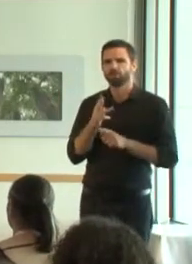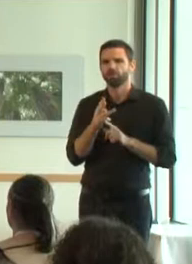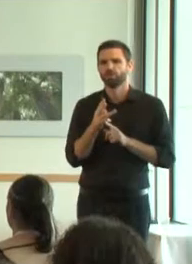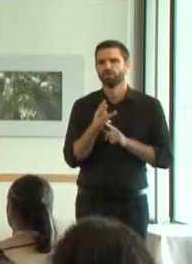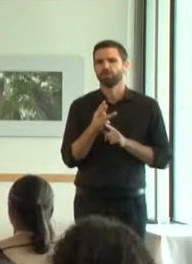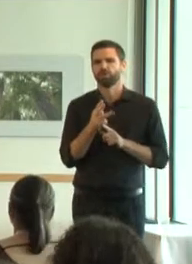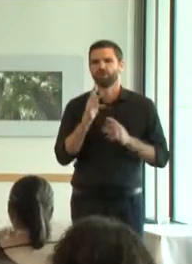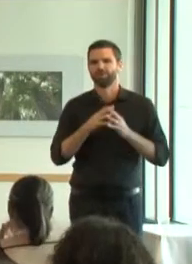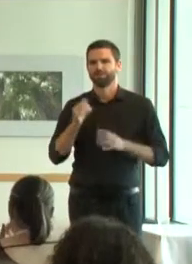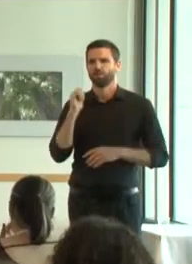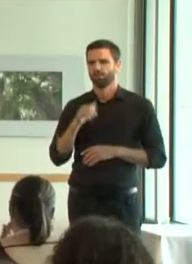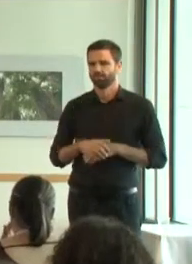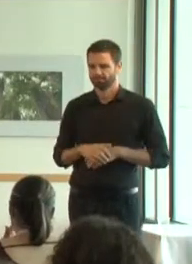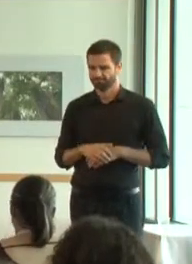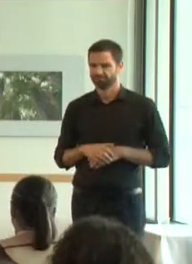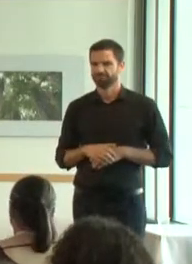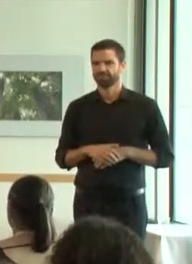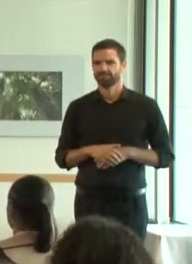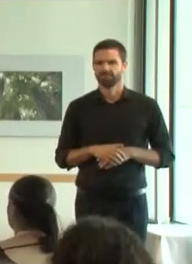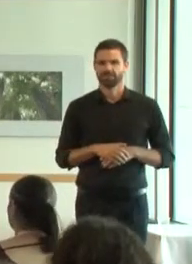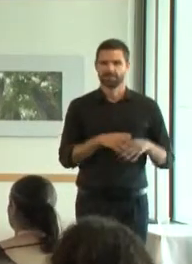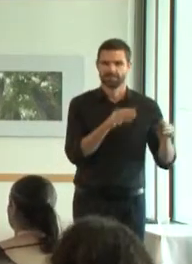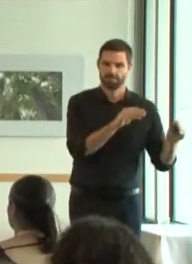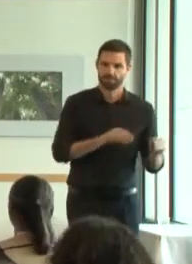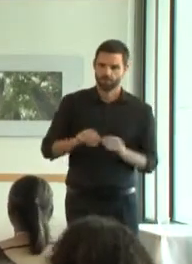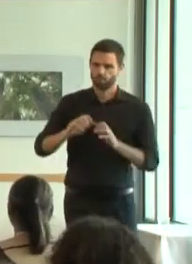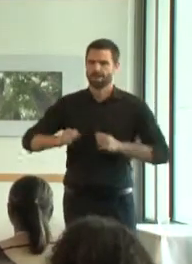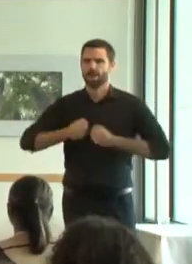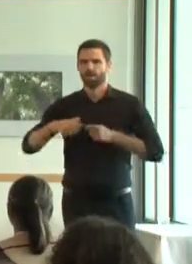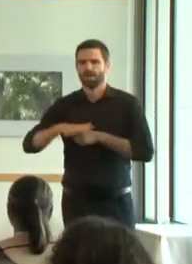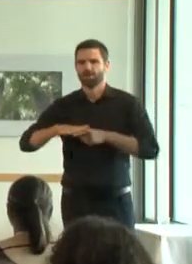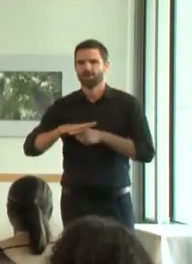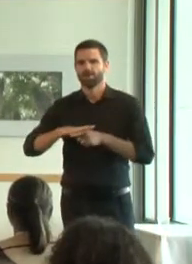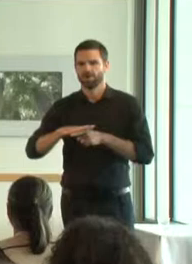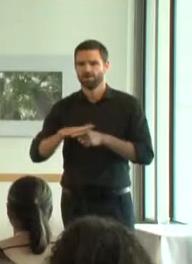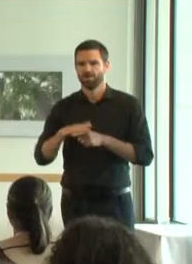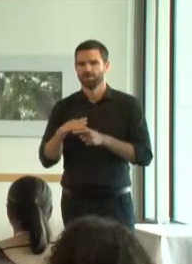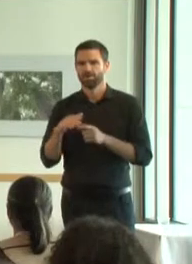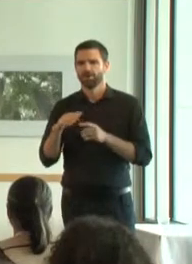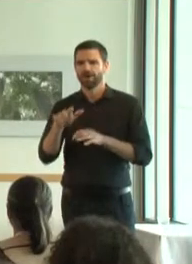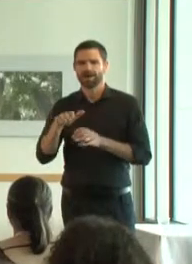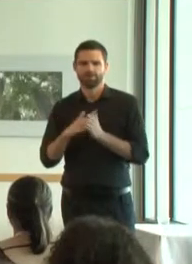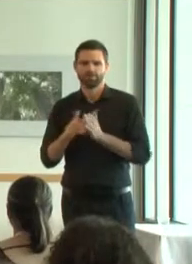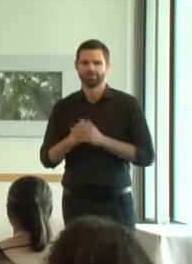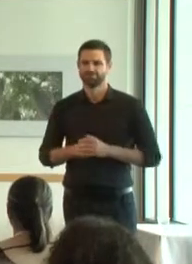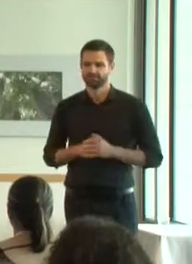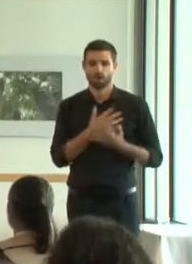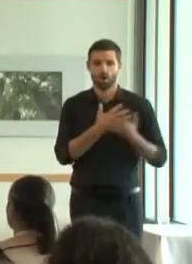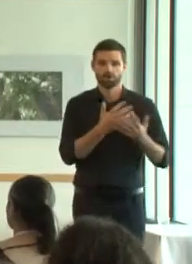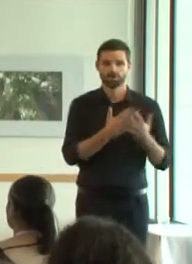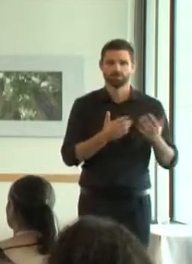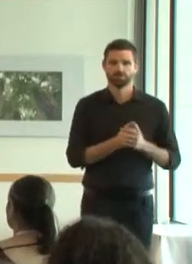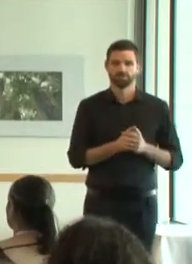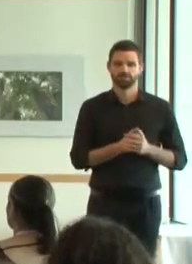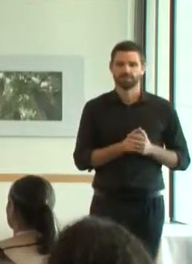as we're part installing it into our repository area, Archives New Zealand. We've actually brought a lot of the staff over, used to